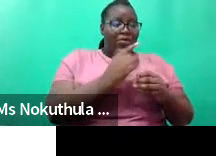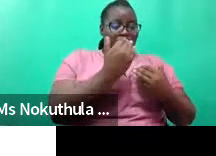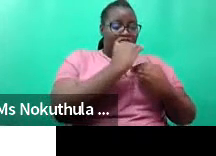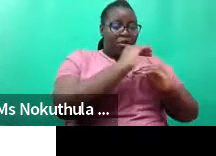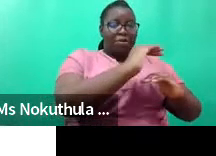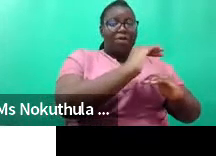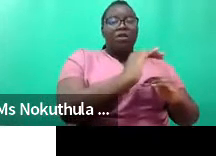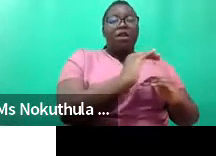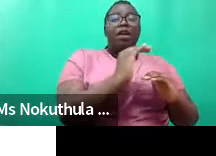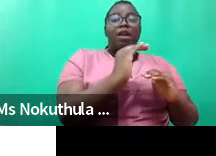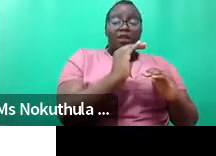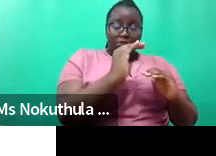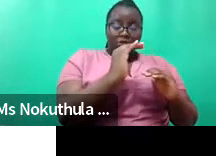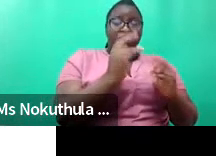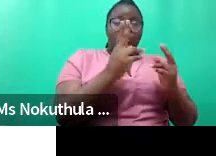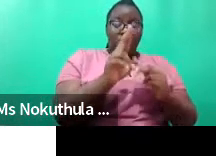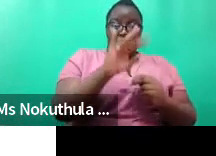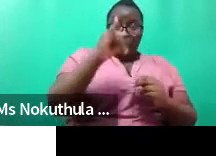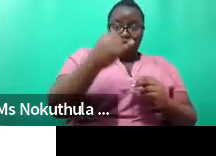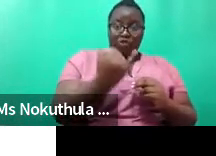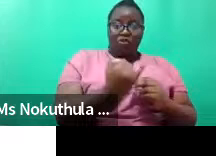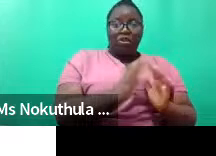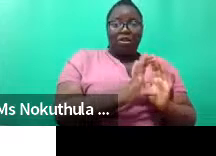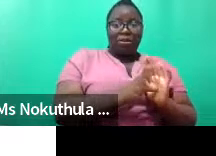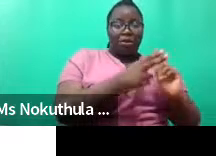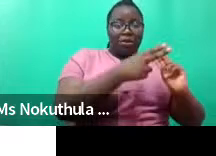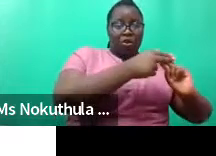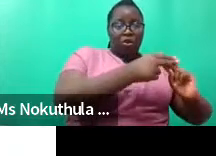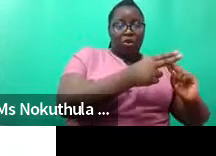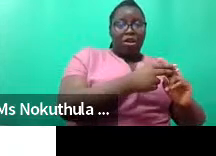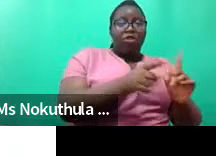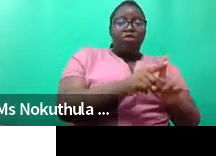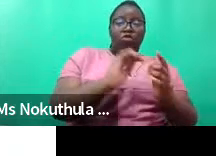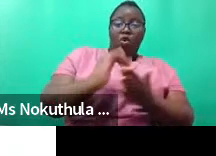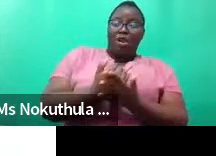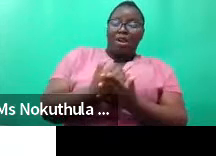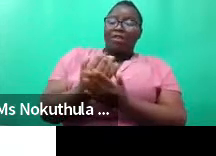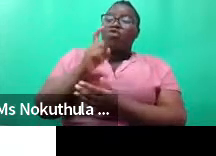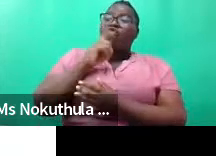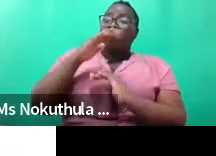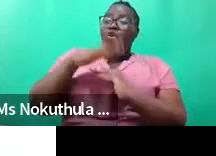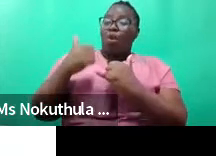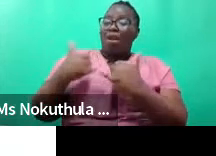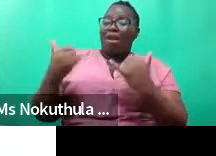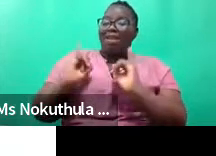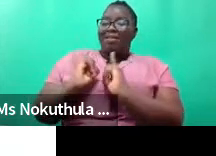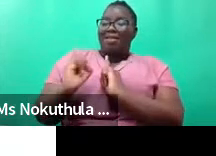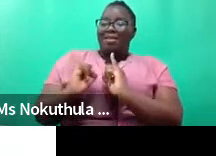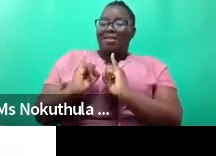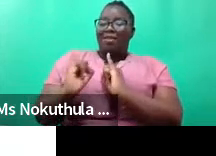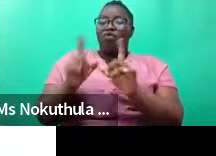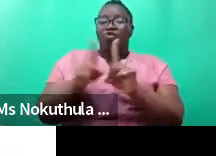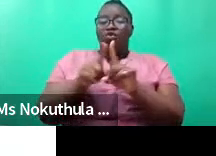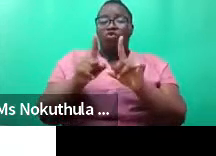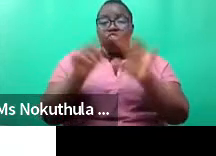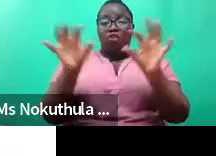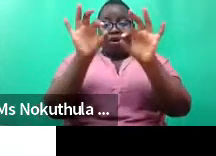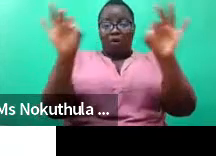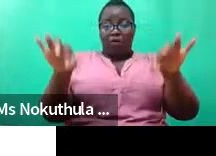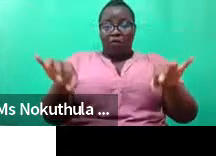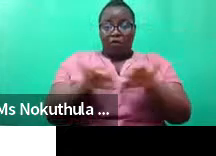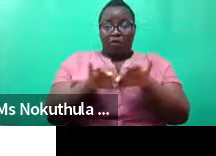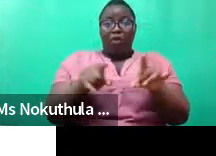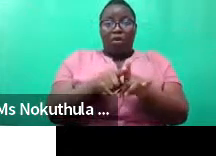Unit, and the data was collected using online interview, using the 2 forms, WhatsApp video